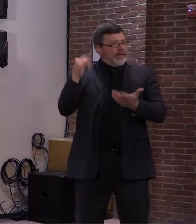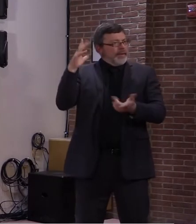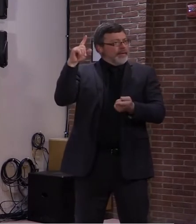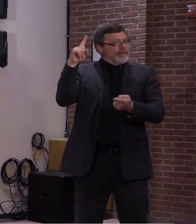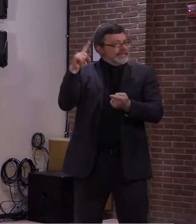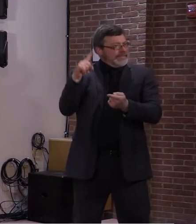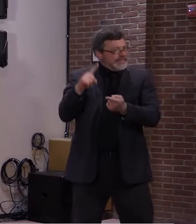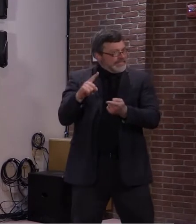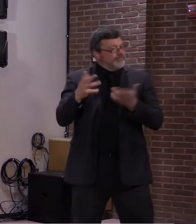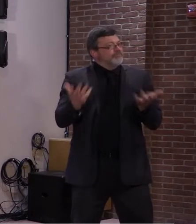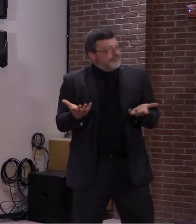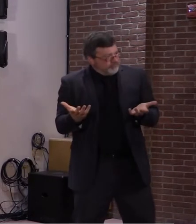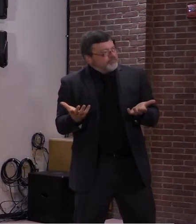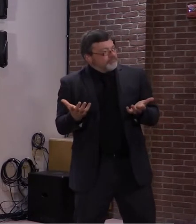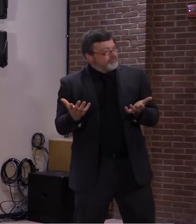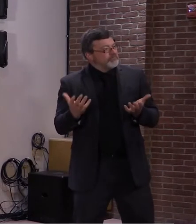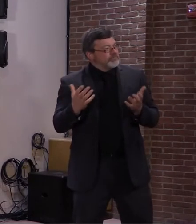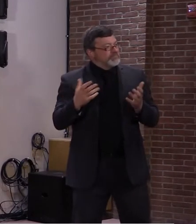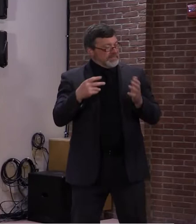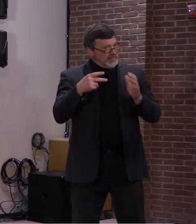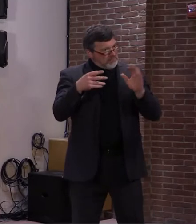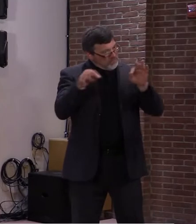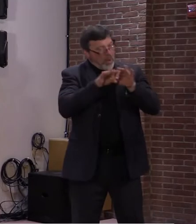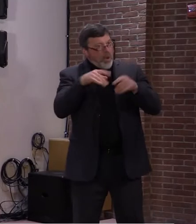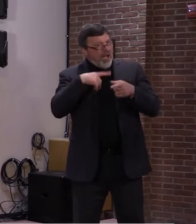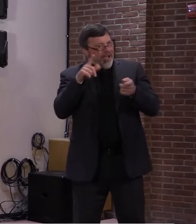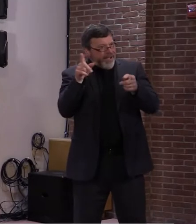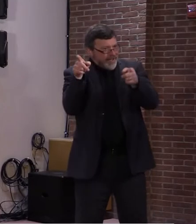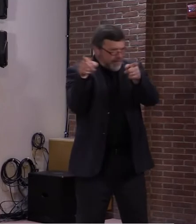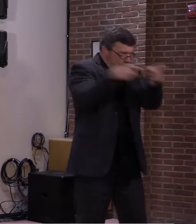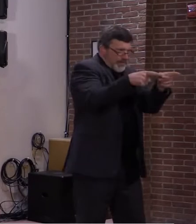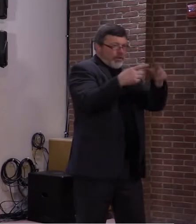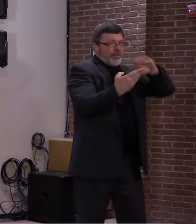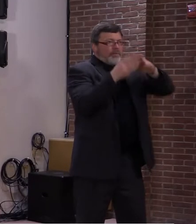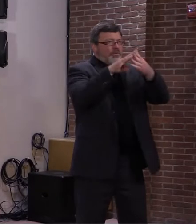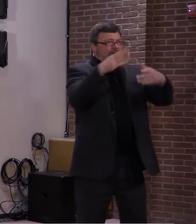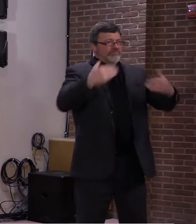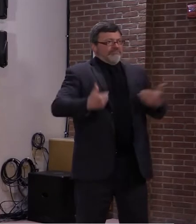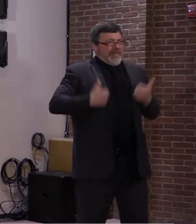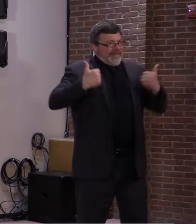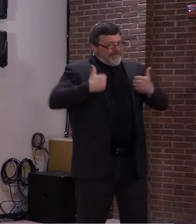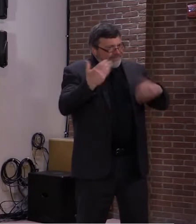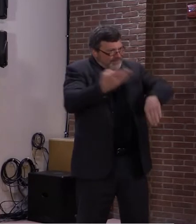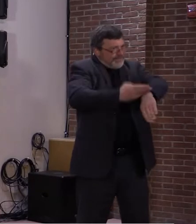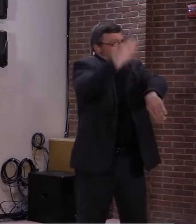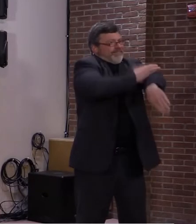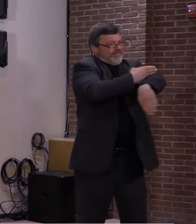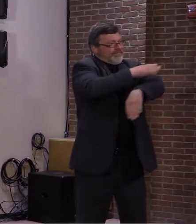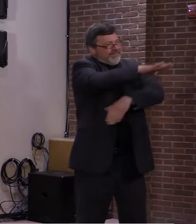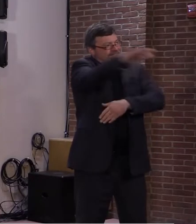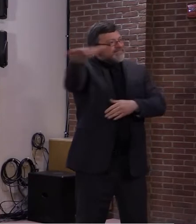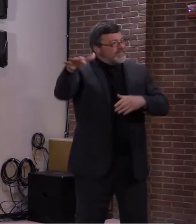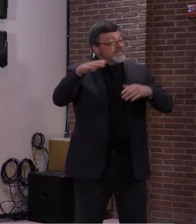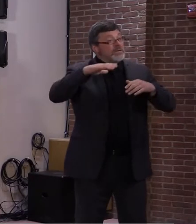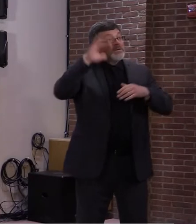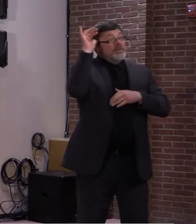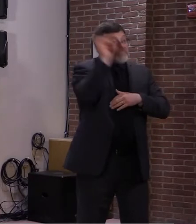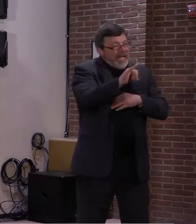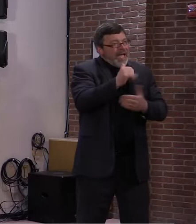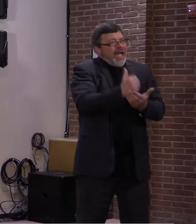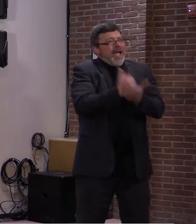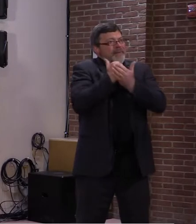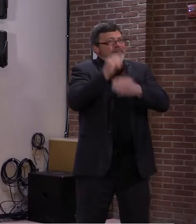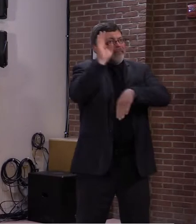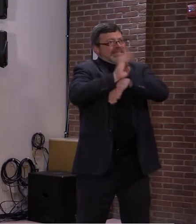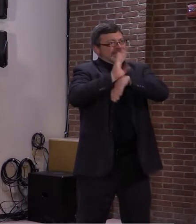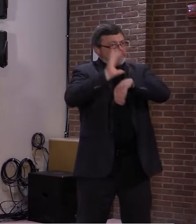community revitalization. Make it easier to do business or expand, not harder. Provide the infrastructure